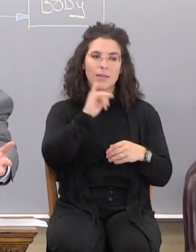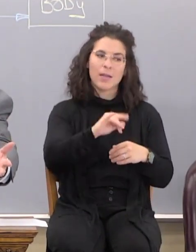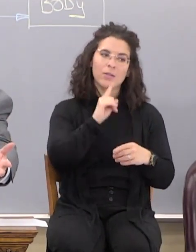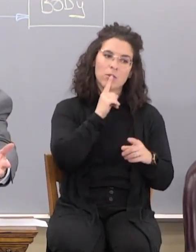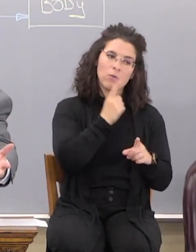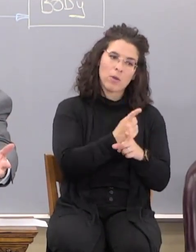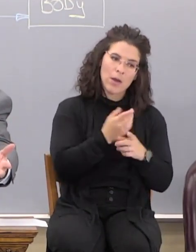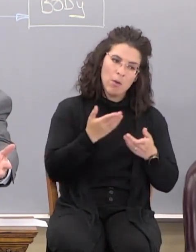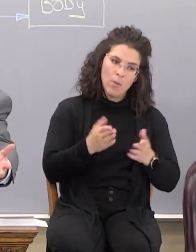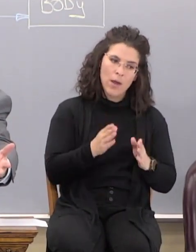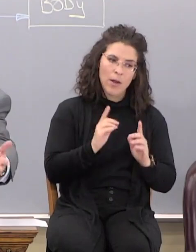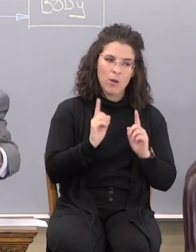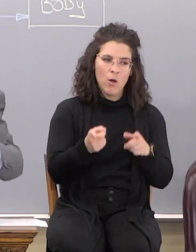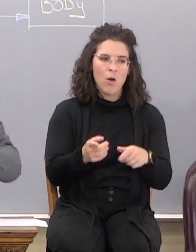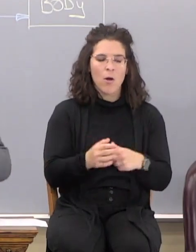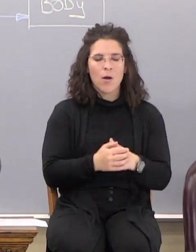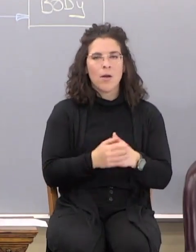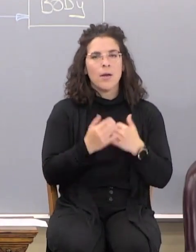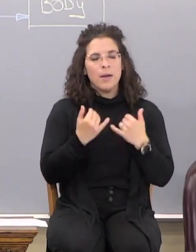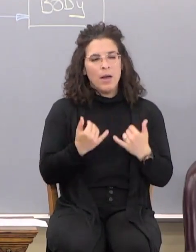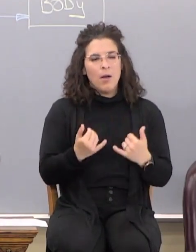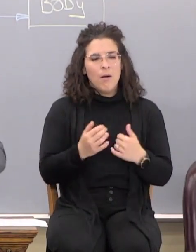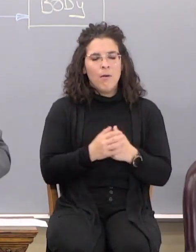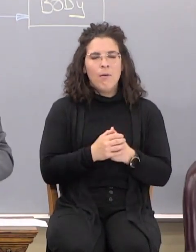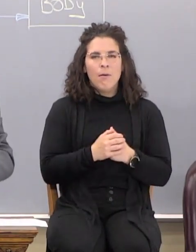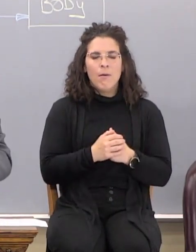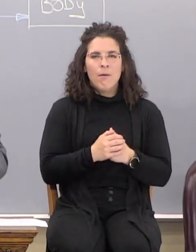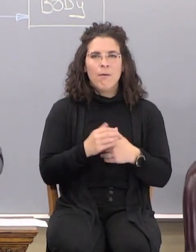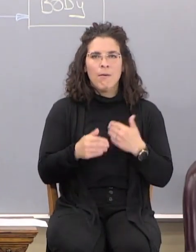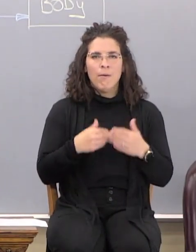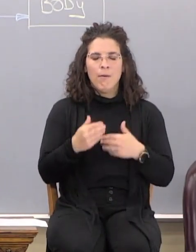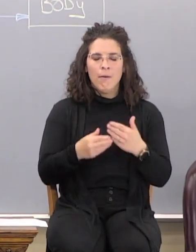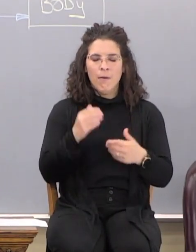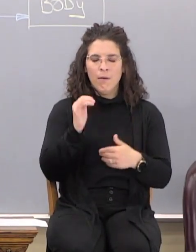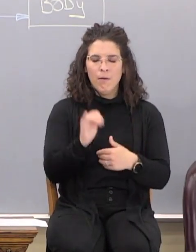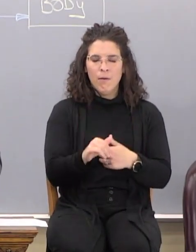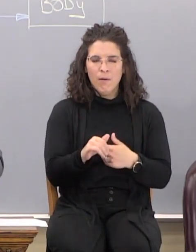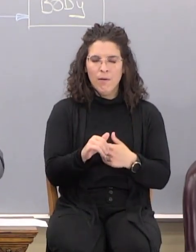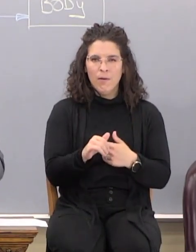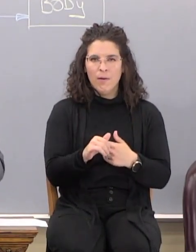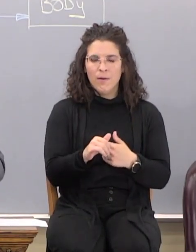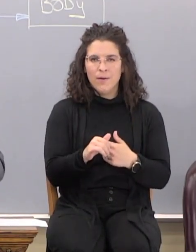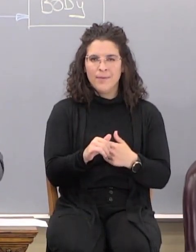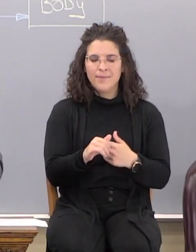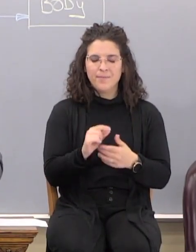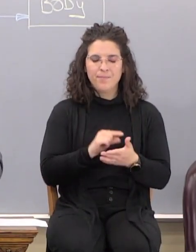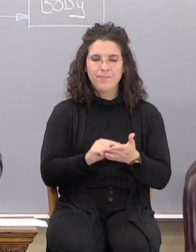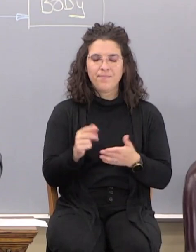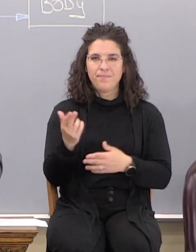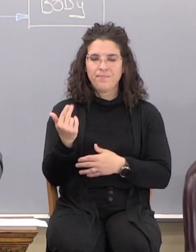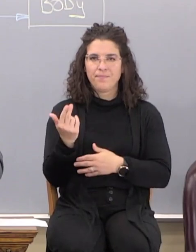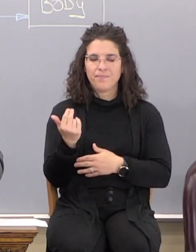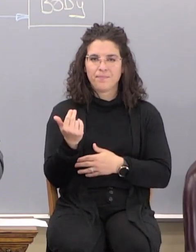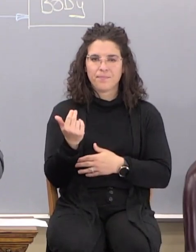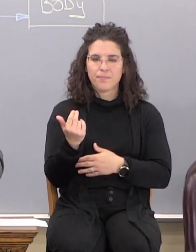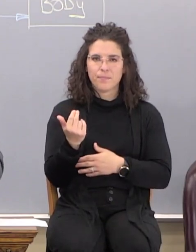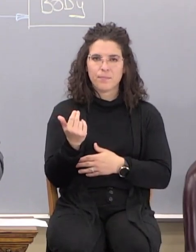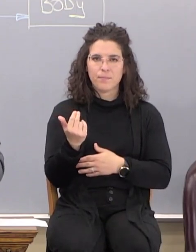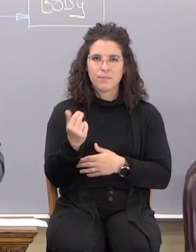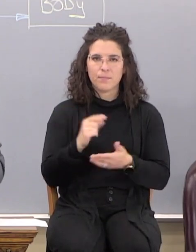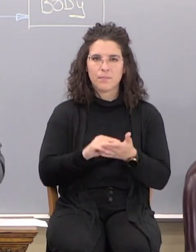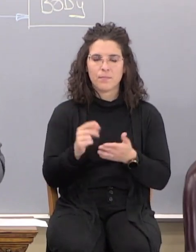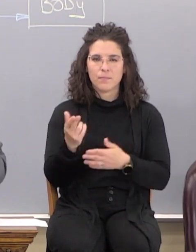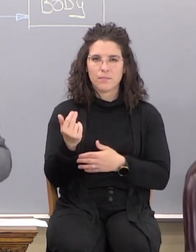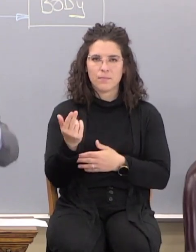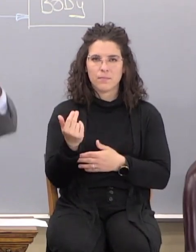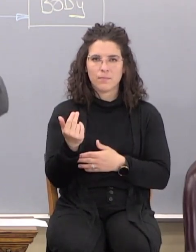go. Now, the process of that is in verse 13. In verse 13,